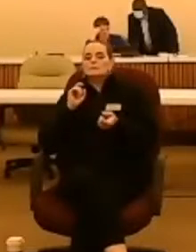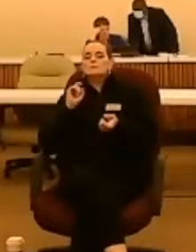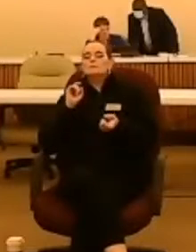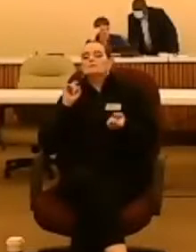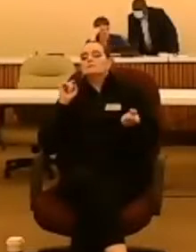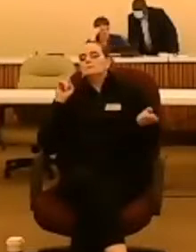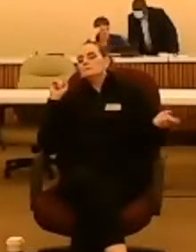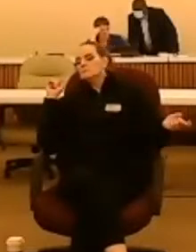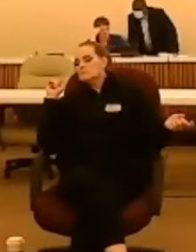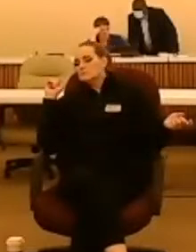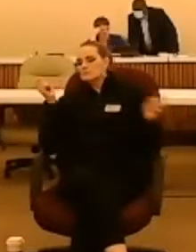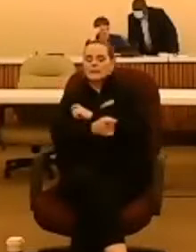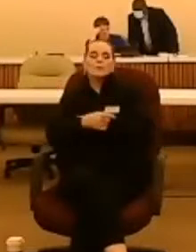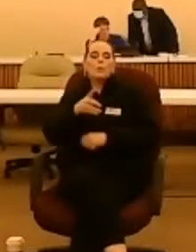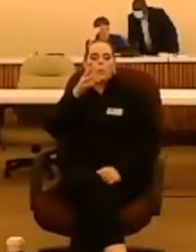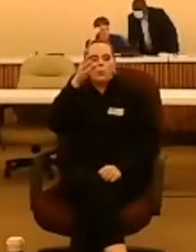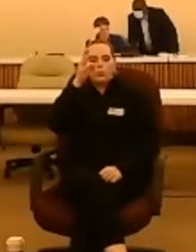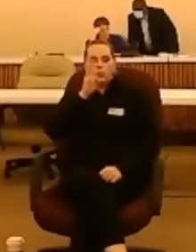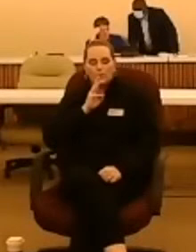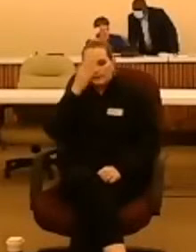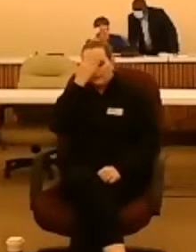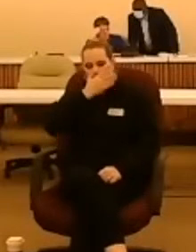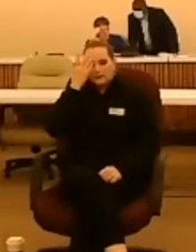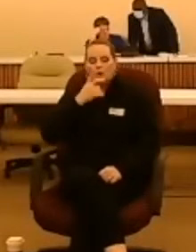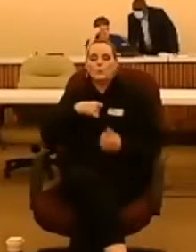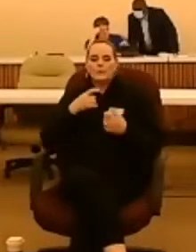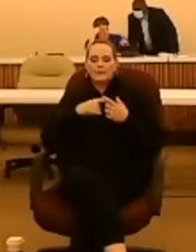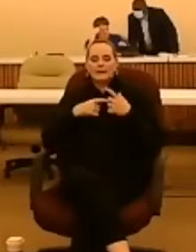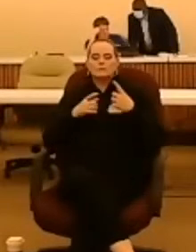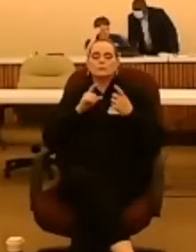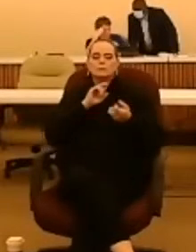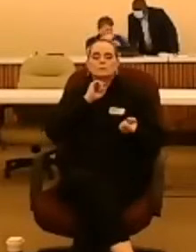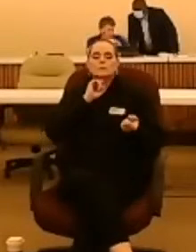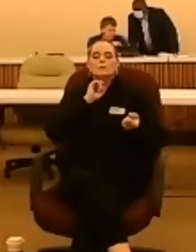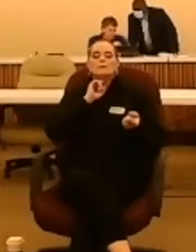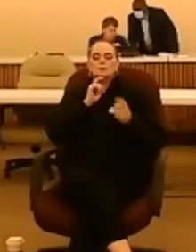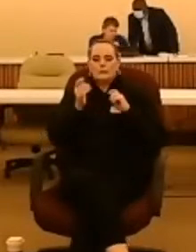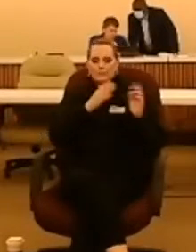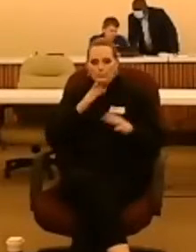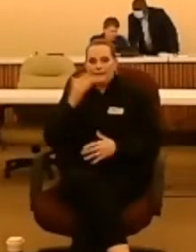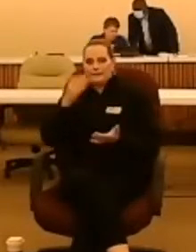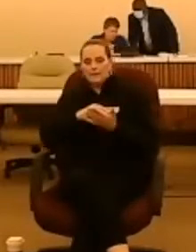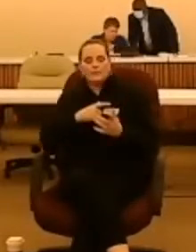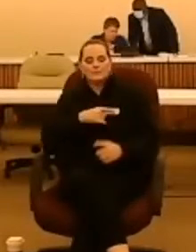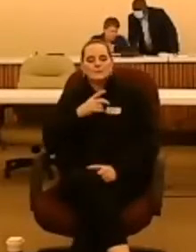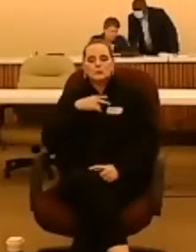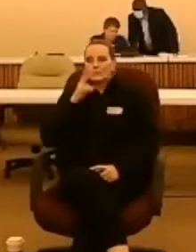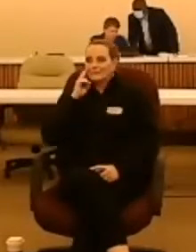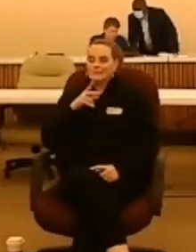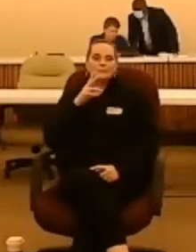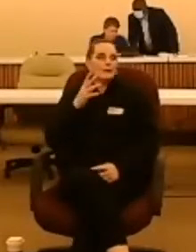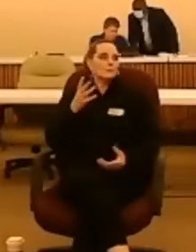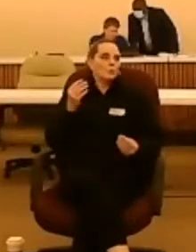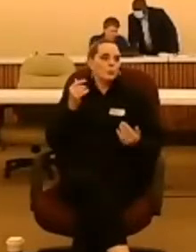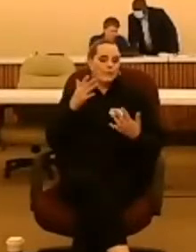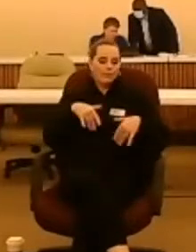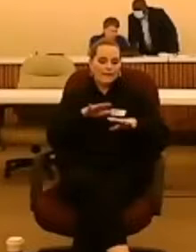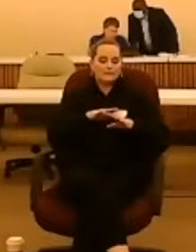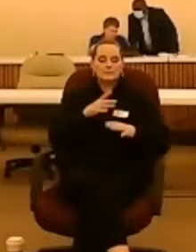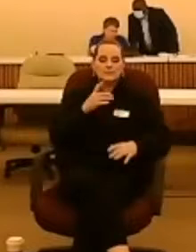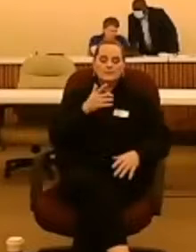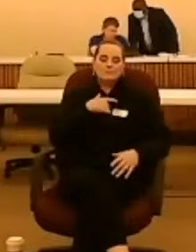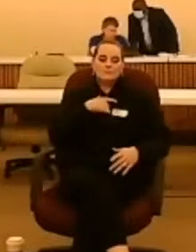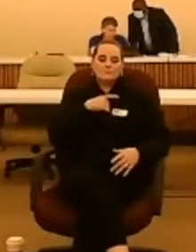we may have to redefine that. But we would come along here, so you can see that's a wetland. That's basically all the ponds